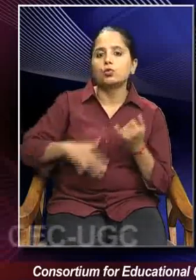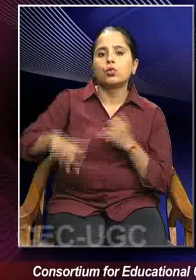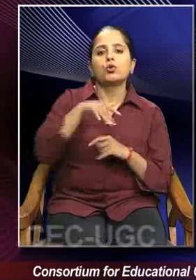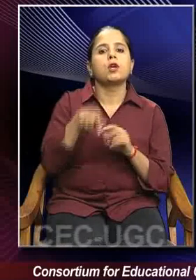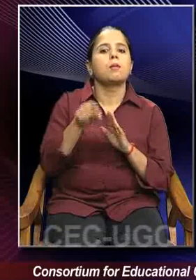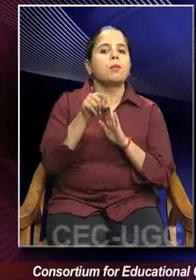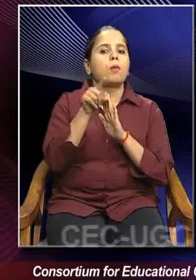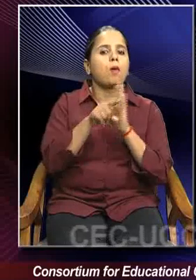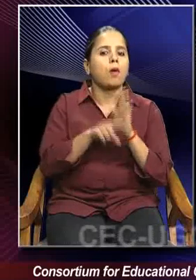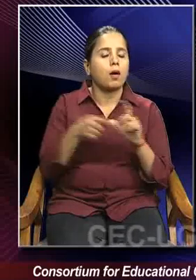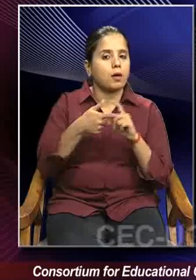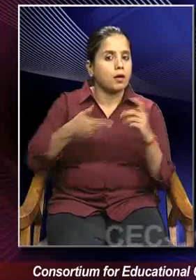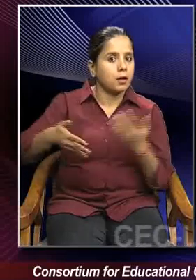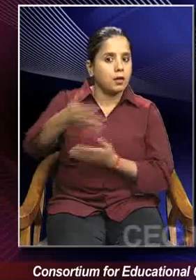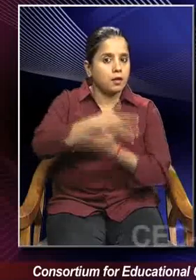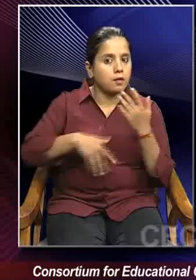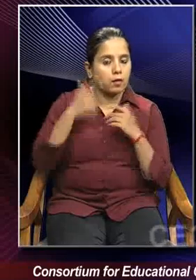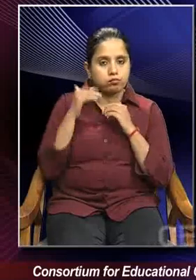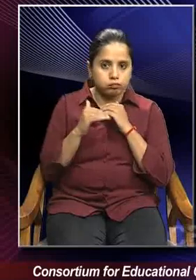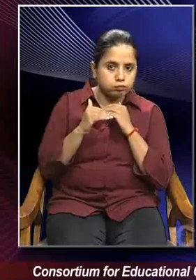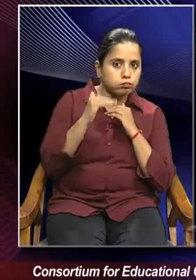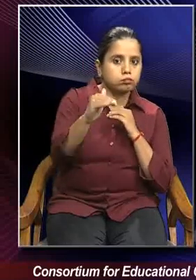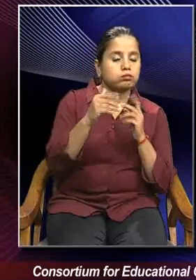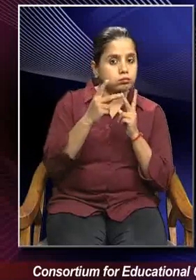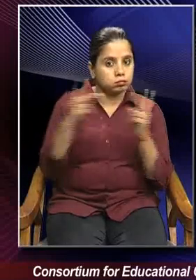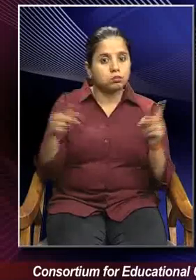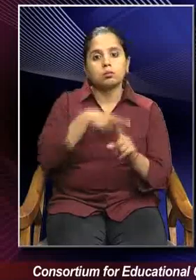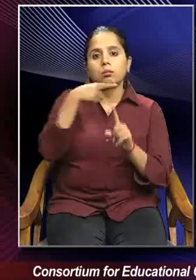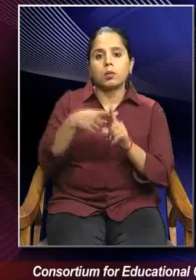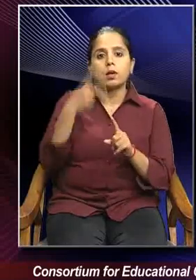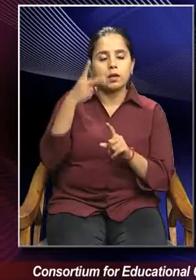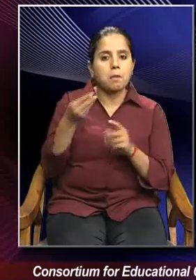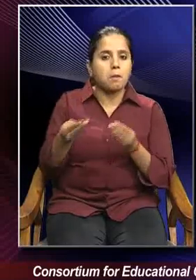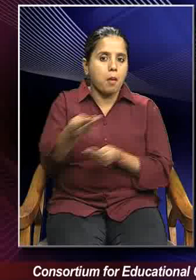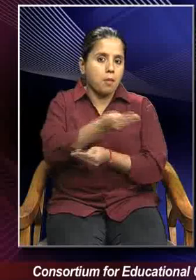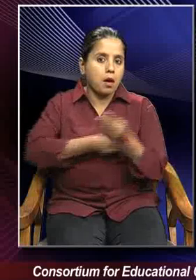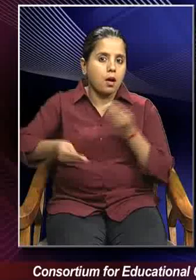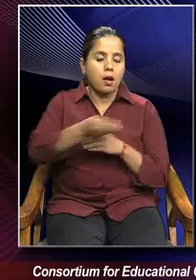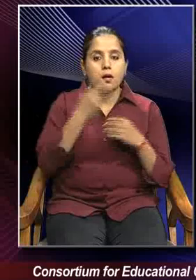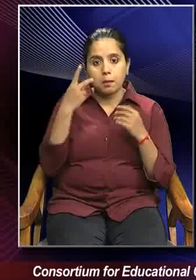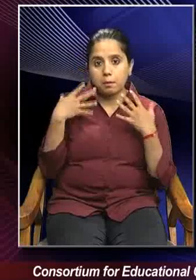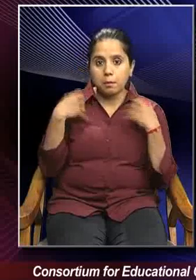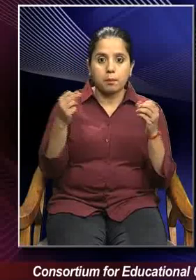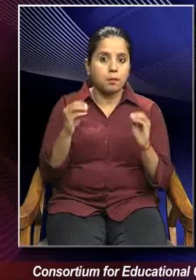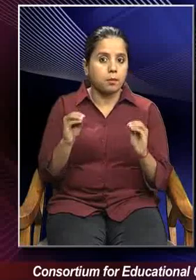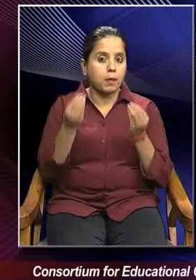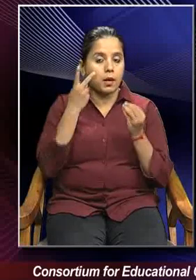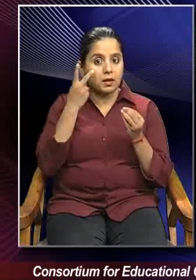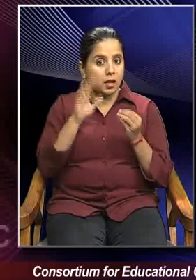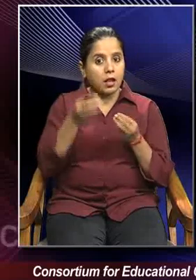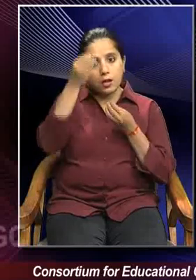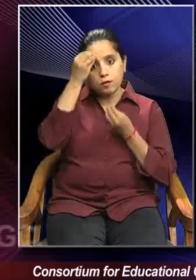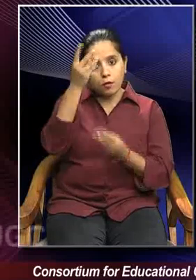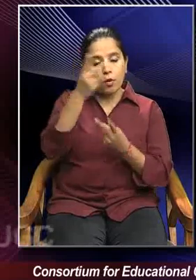policy, environmental sustainability, and neighborhood well-being in forming